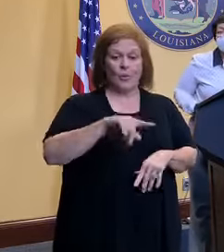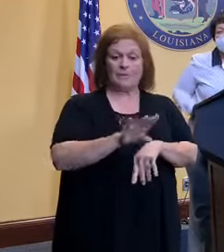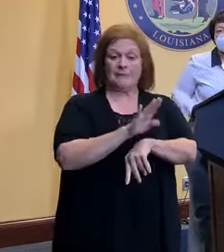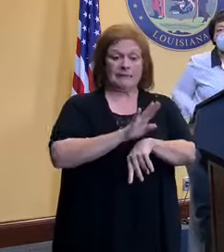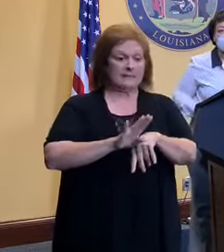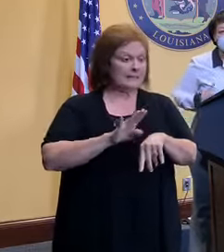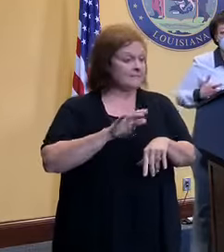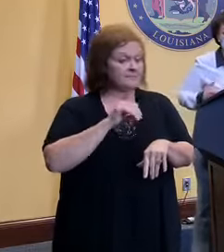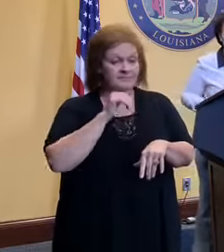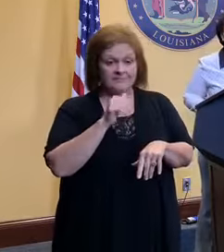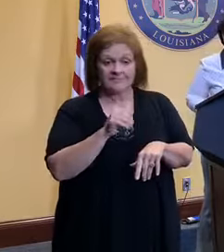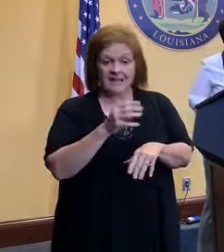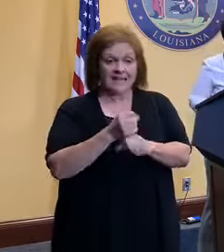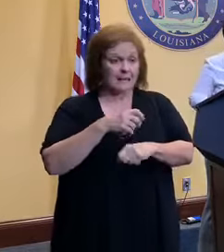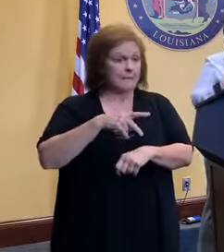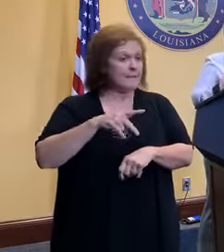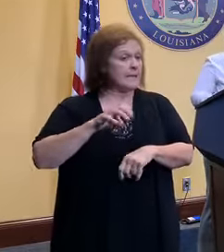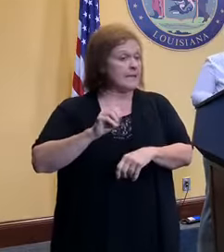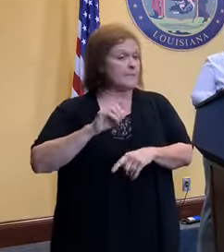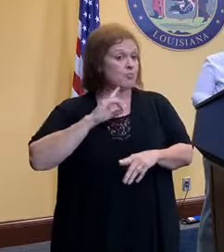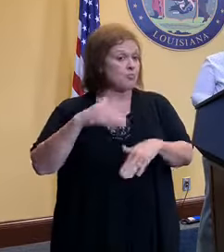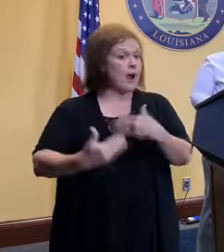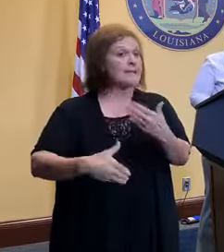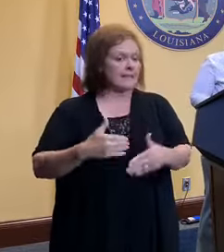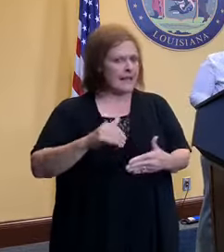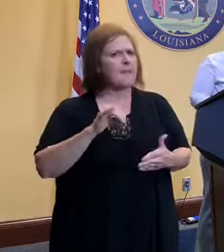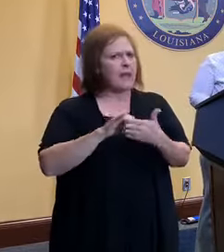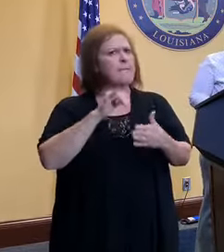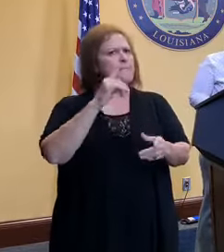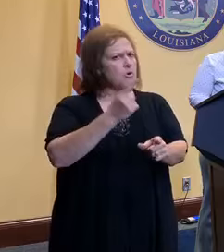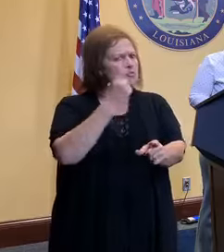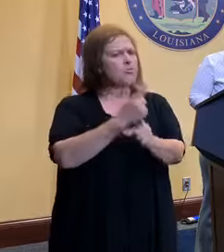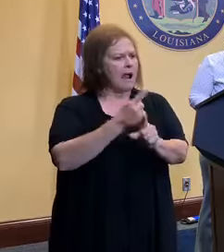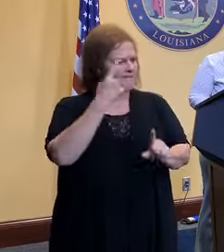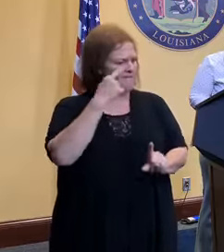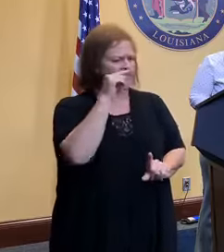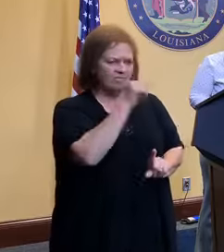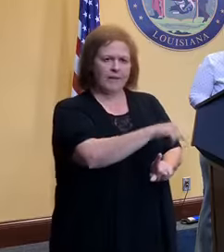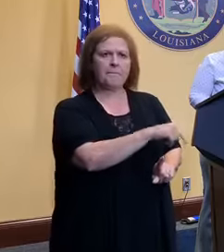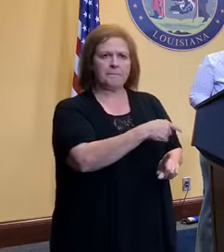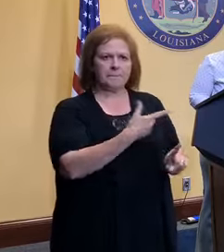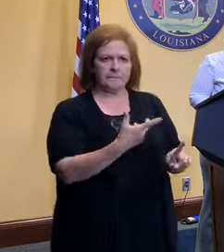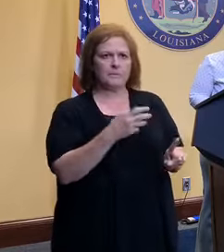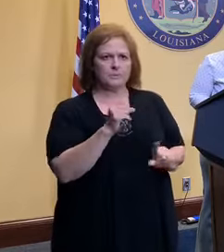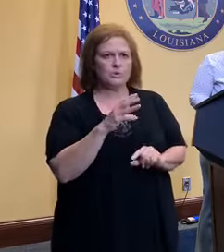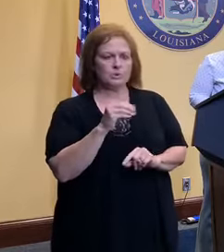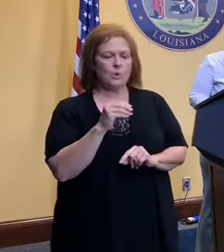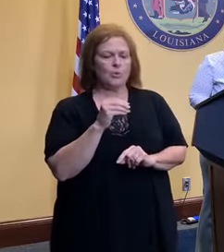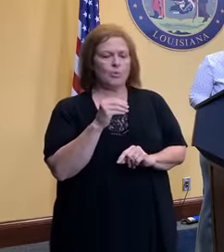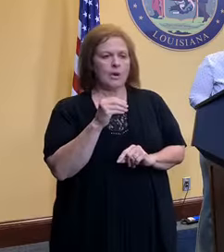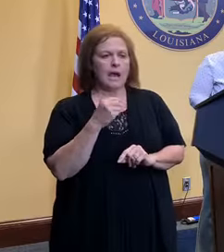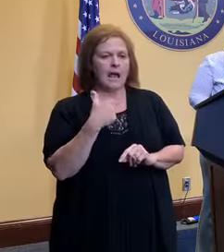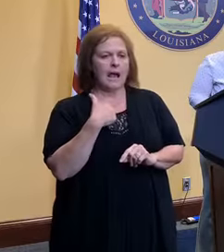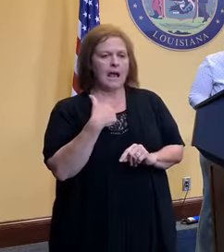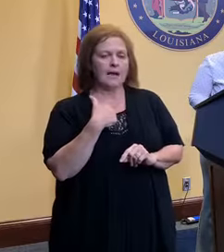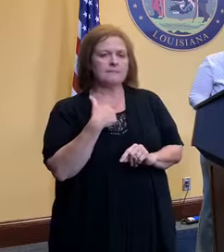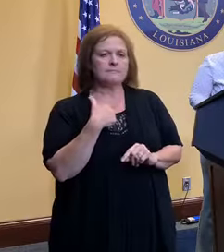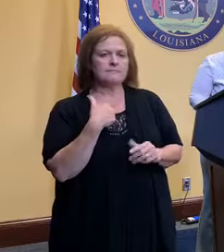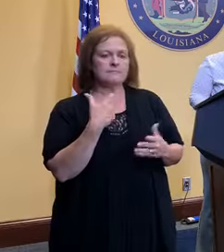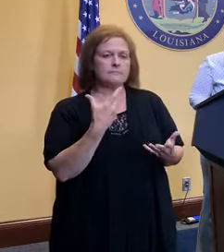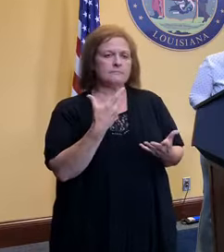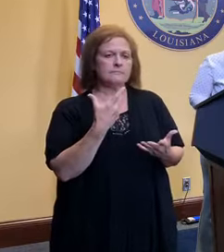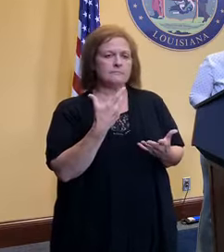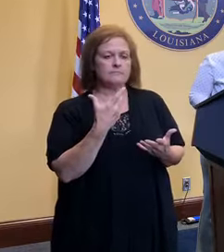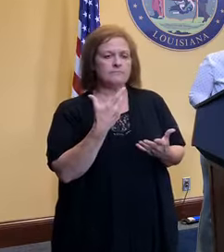that did not participate in the PPP process, this would be right for them. So I am,